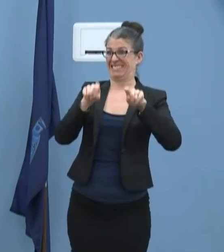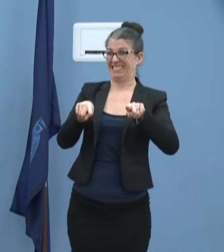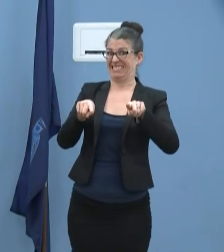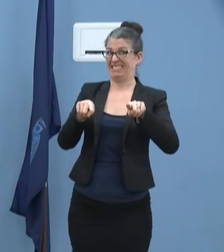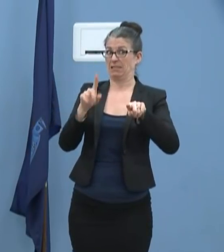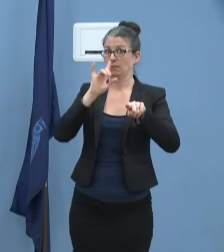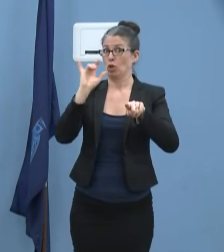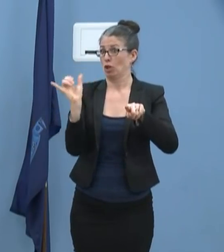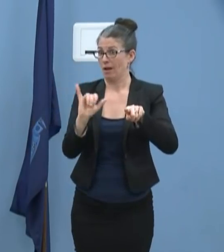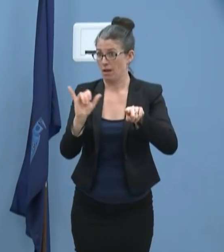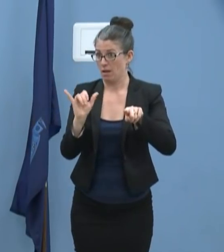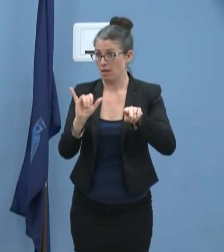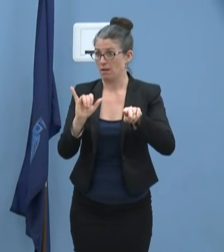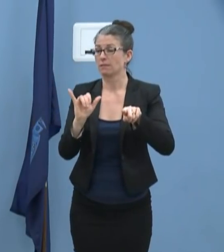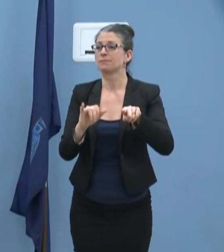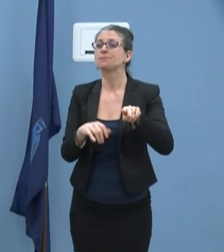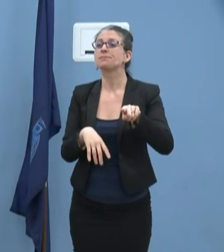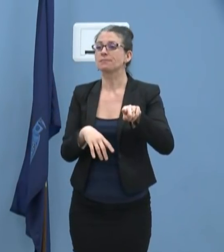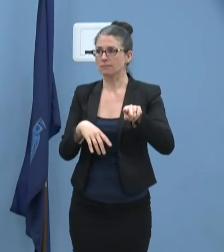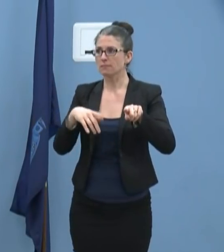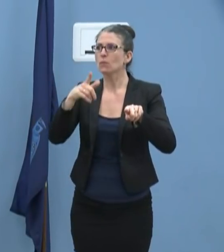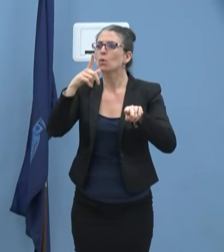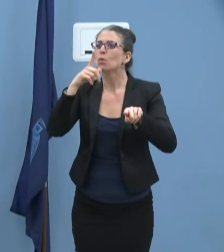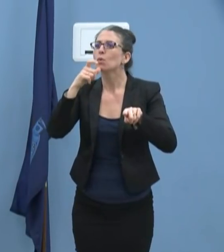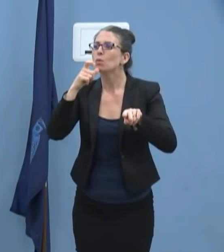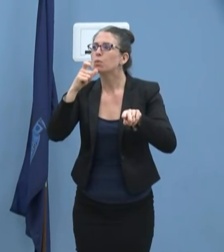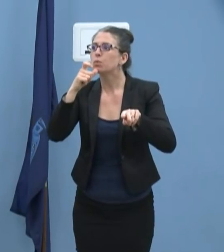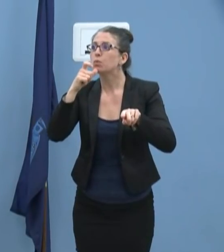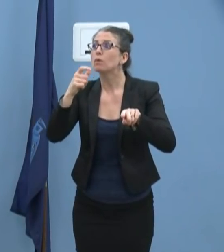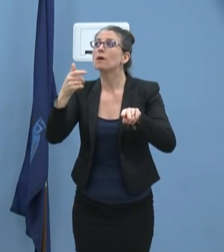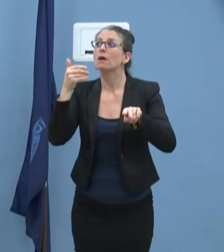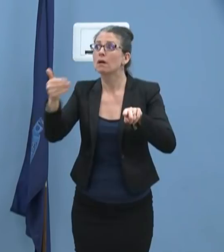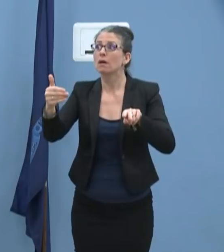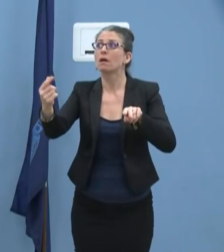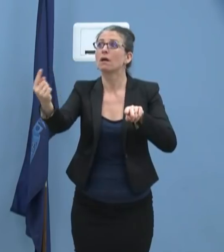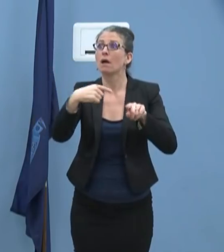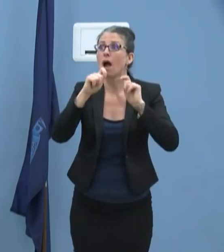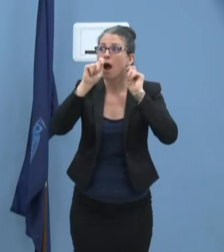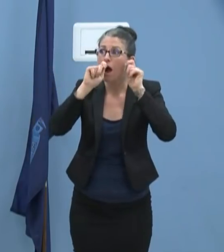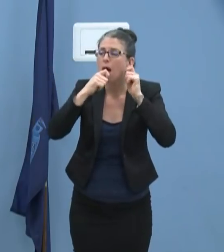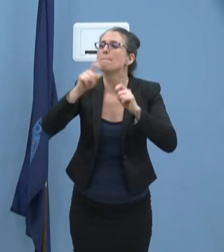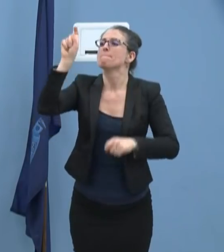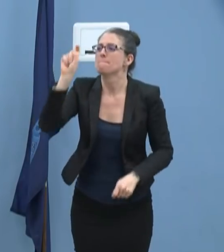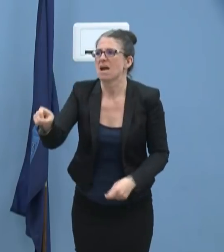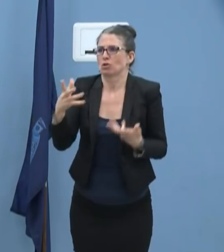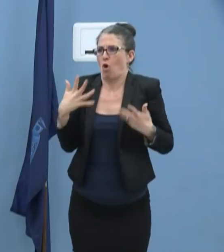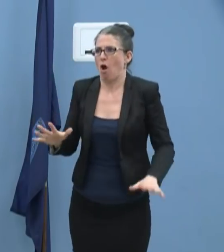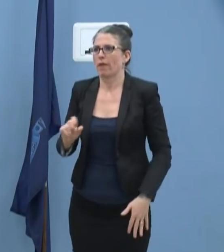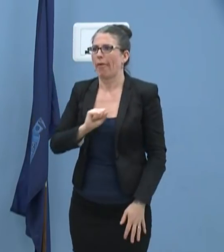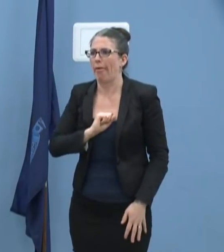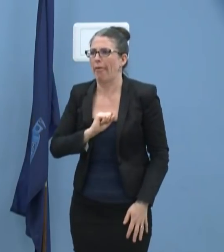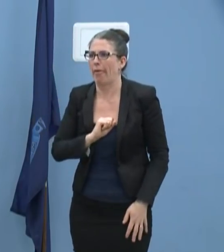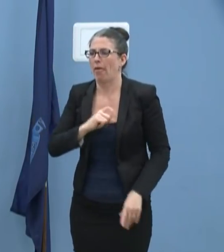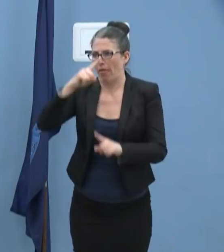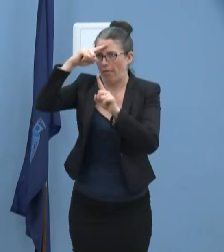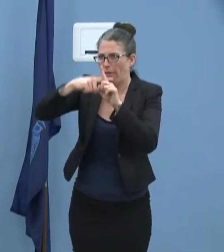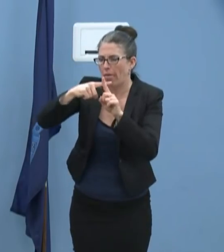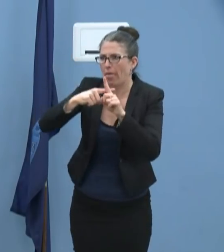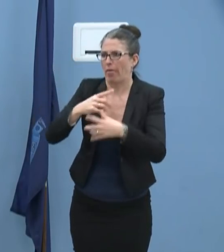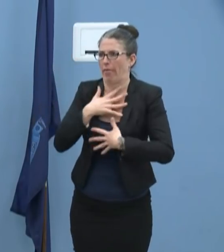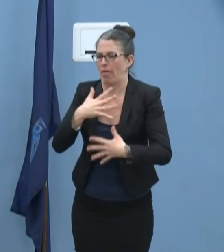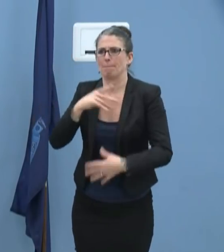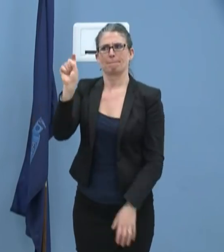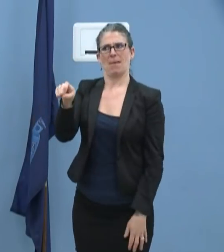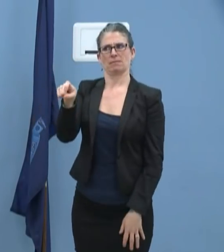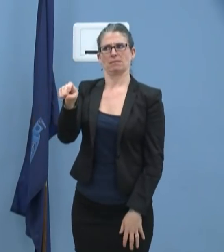those who are tested have symptoms. If you test someone who does not have symptoms, it's impossible to